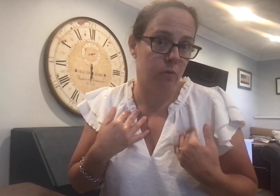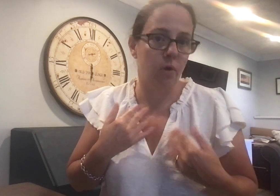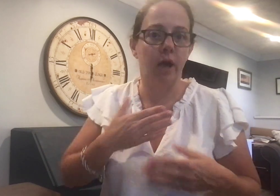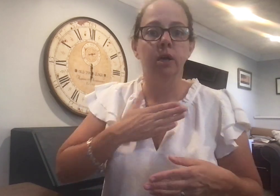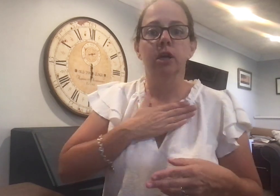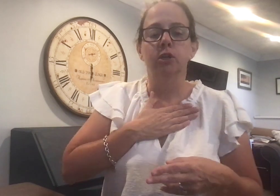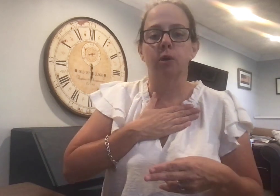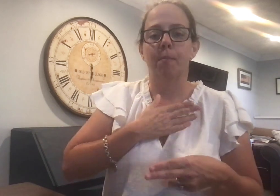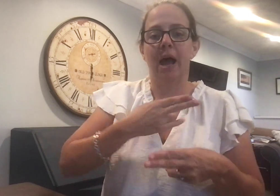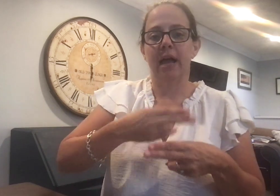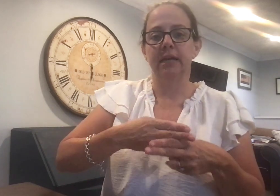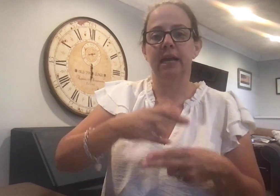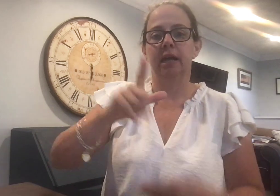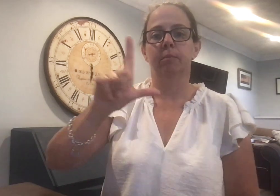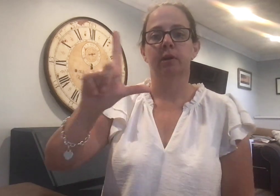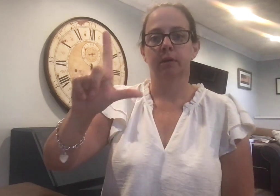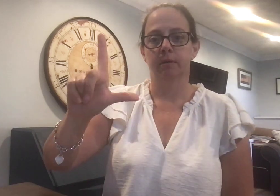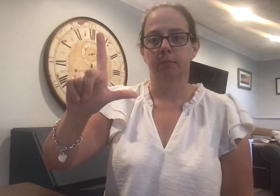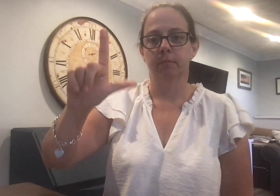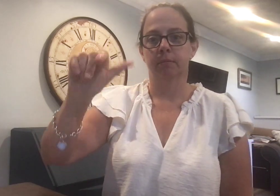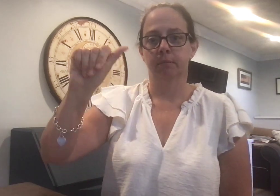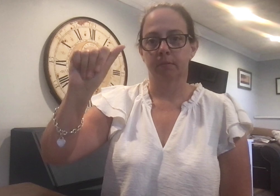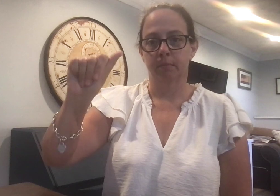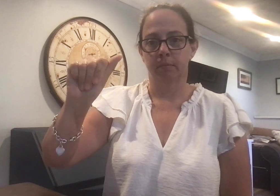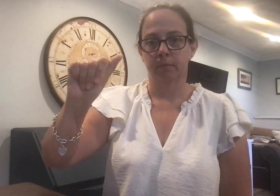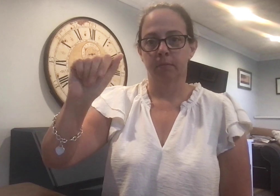Laura. So my name.